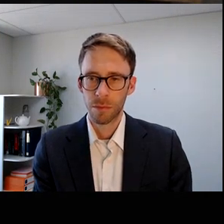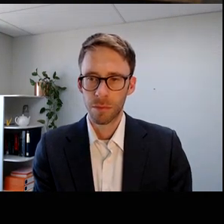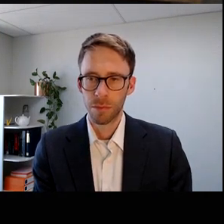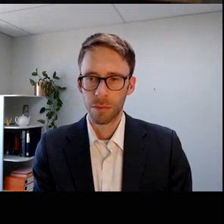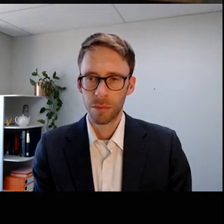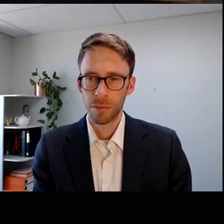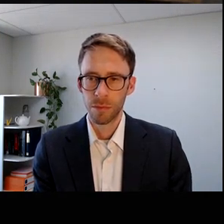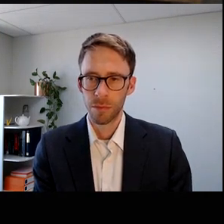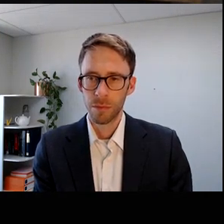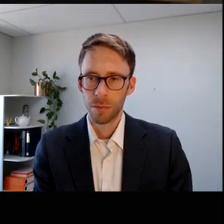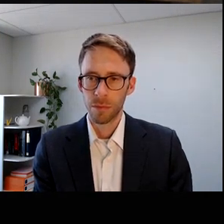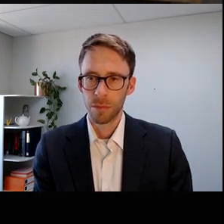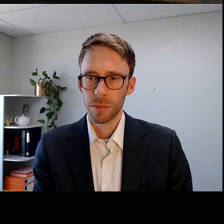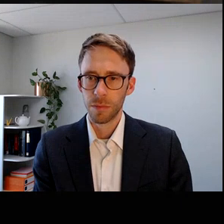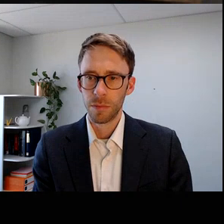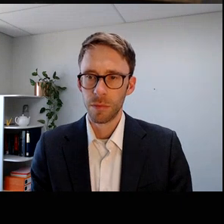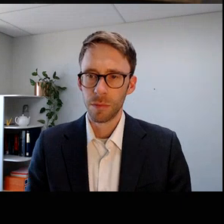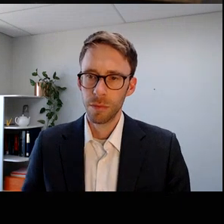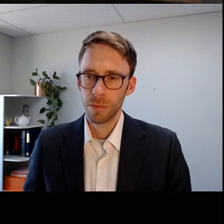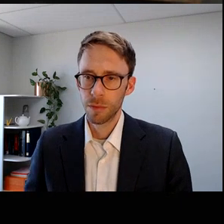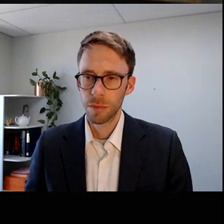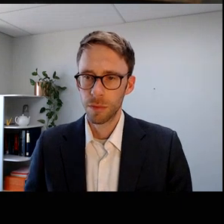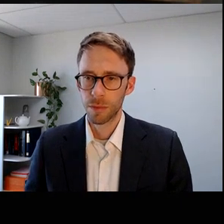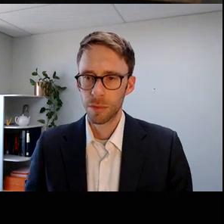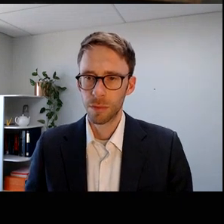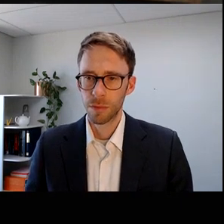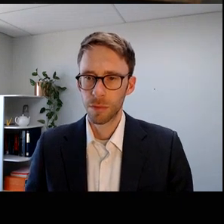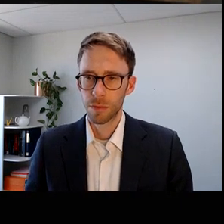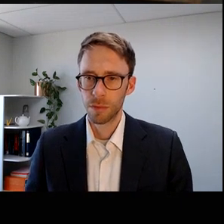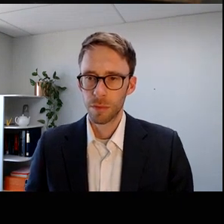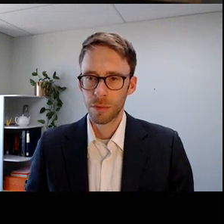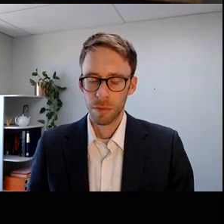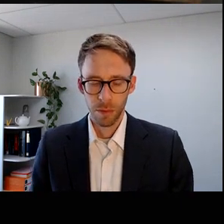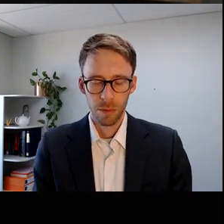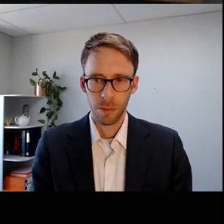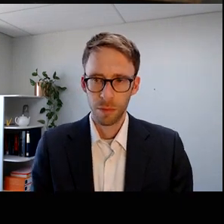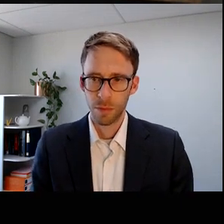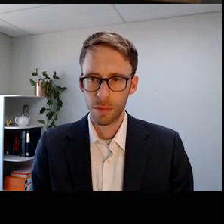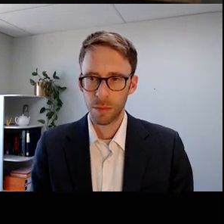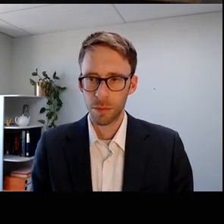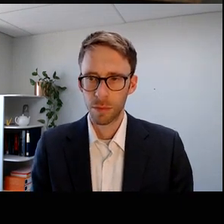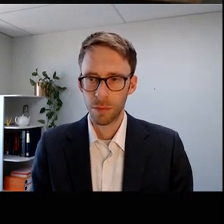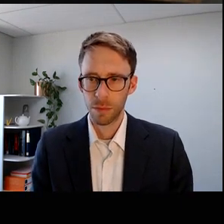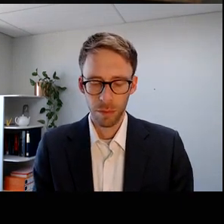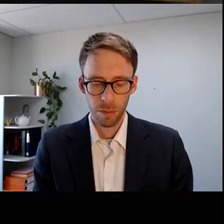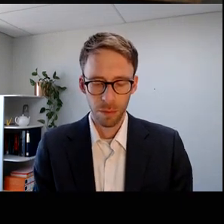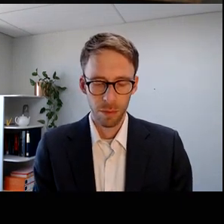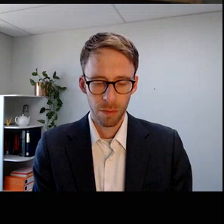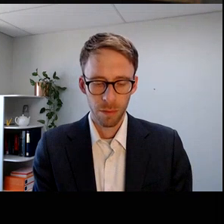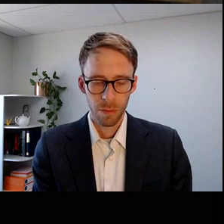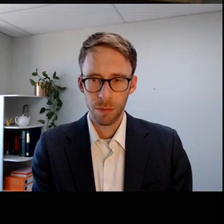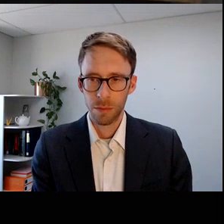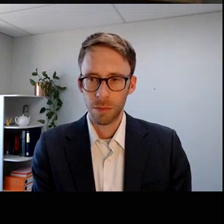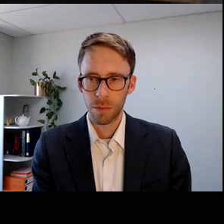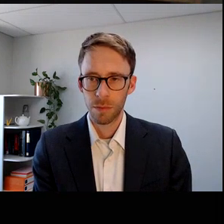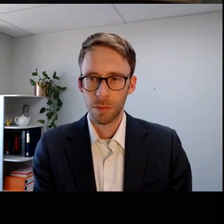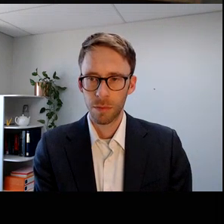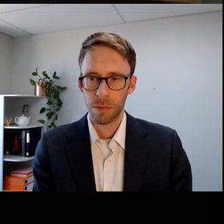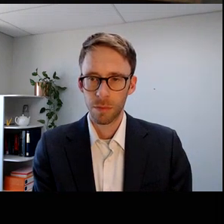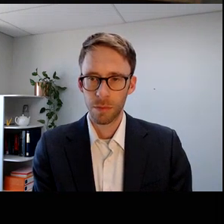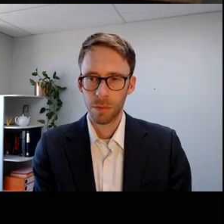all. For those of you who aren't aware, International Day of People with Disability was first proclaimed by the United Nations back